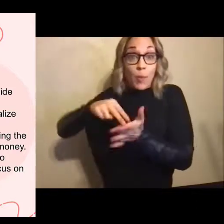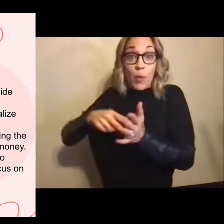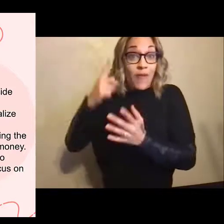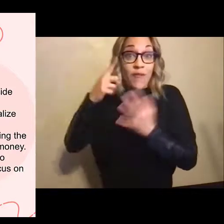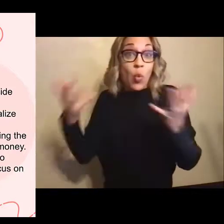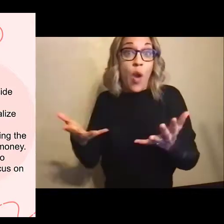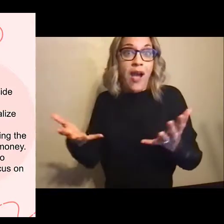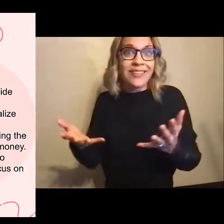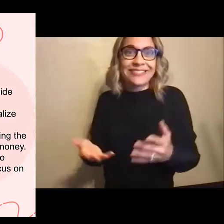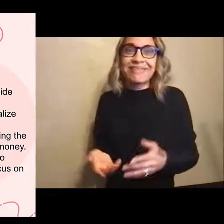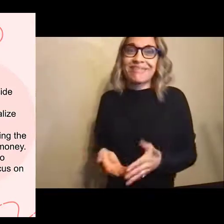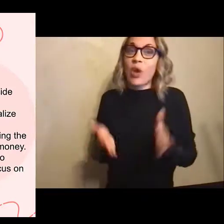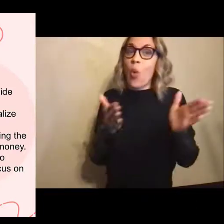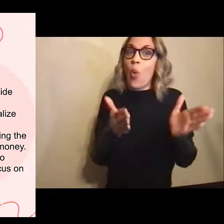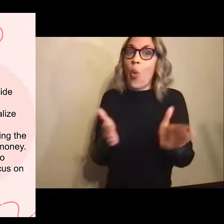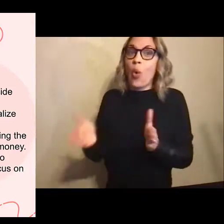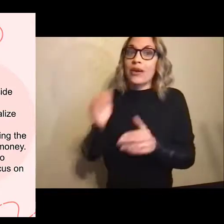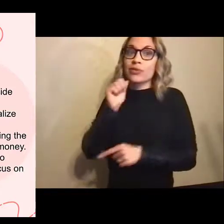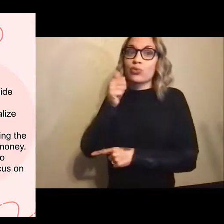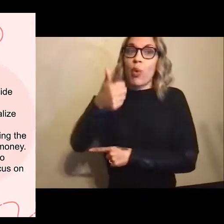And the last block in your day